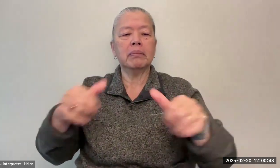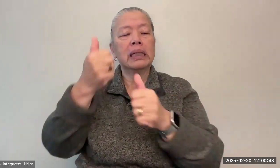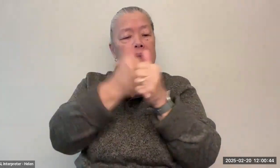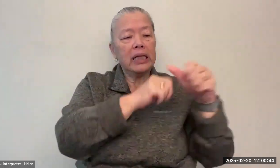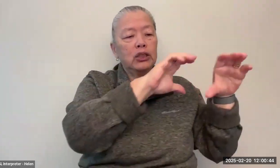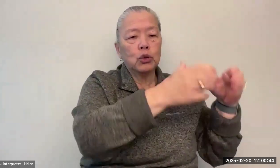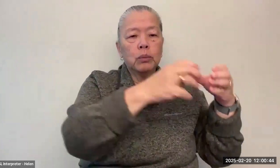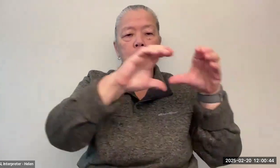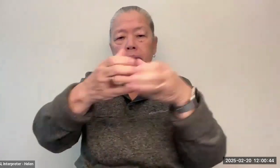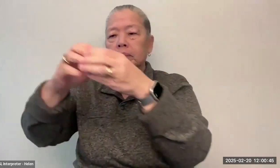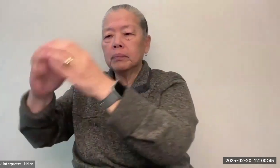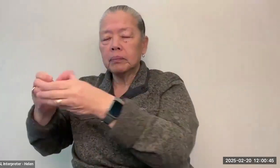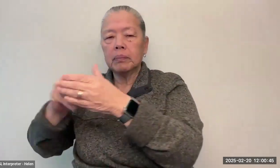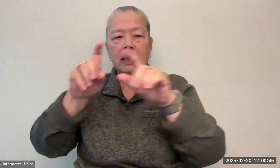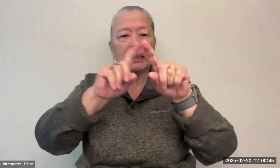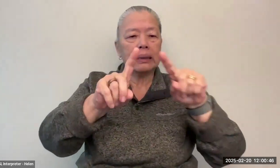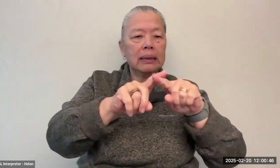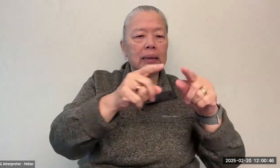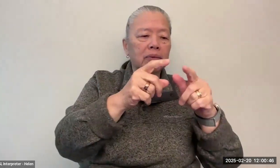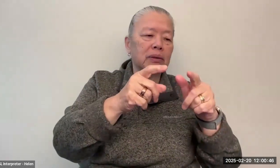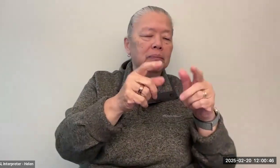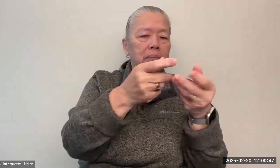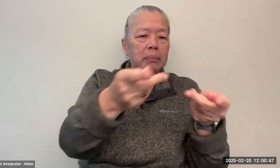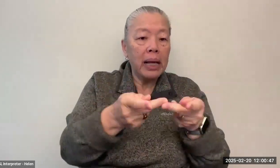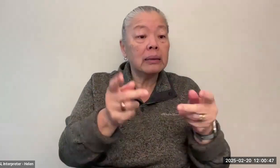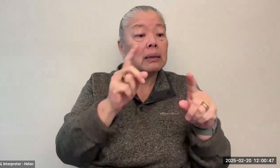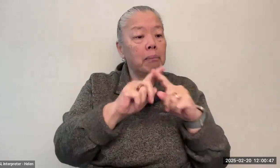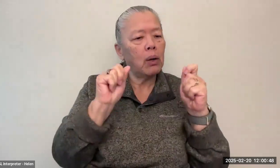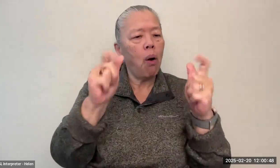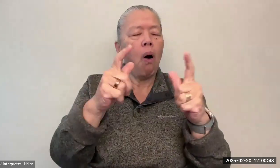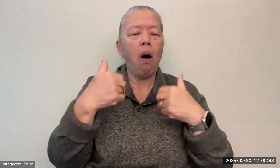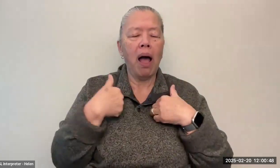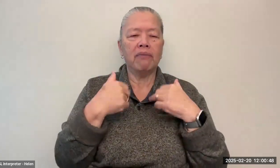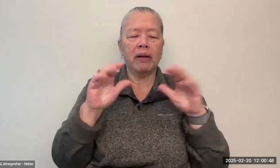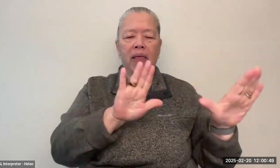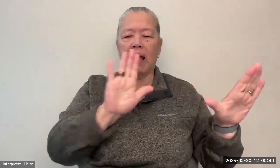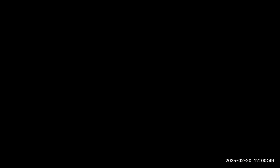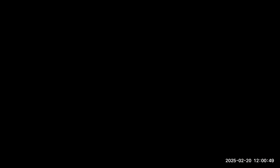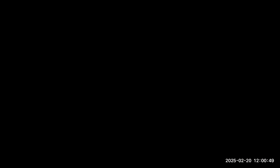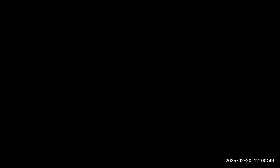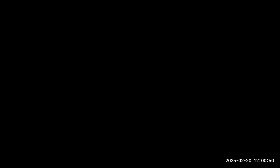that only pertain to those regions. We've already started doing that.